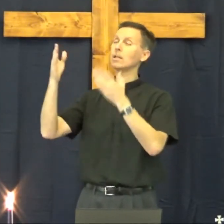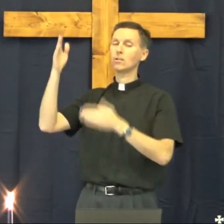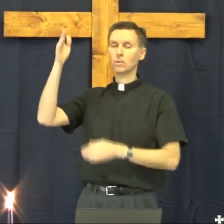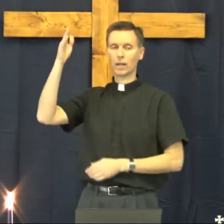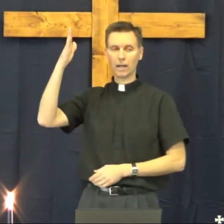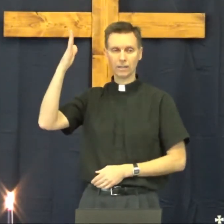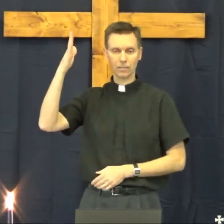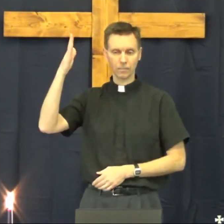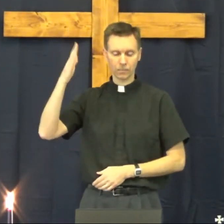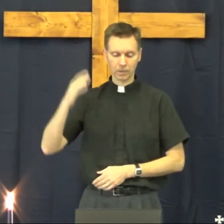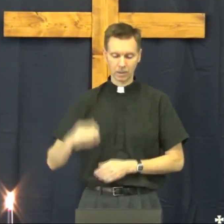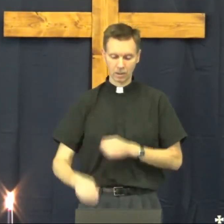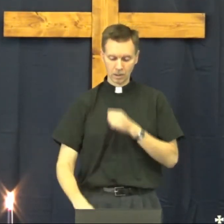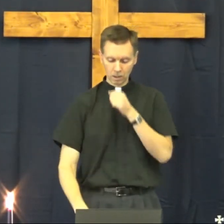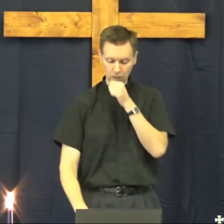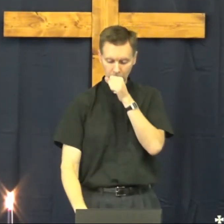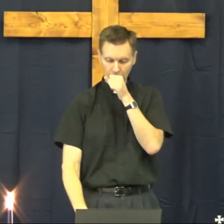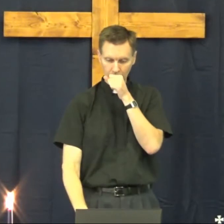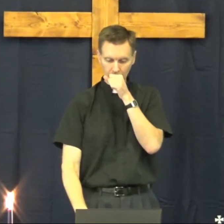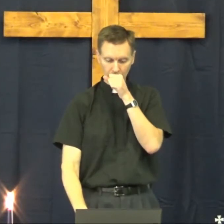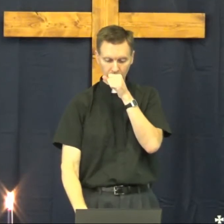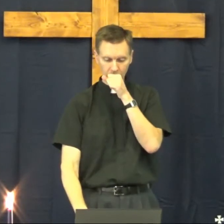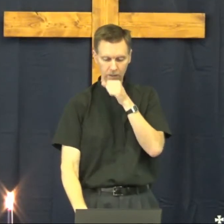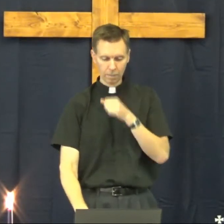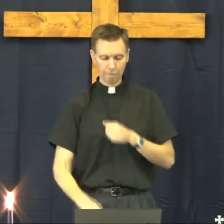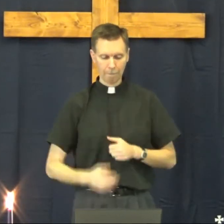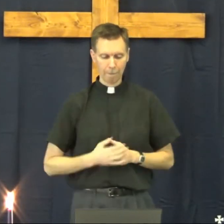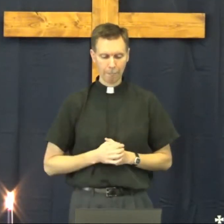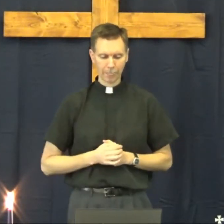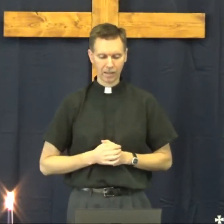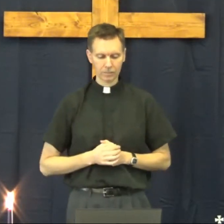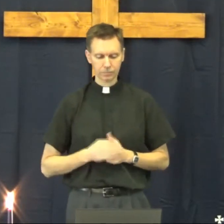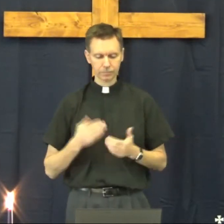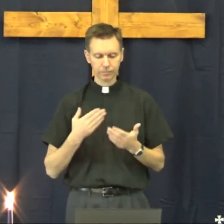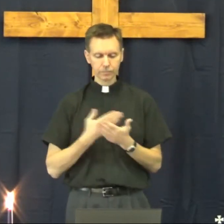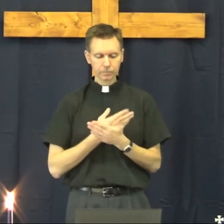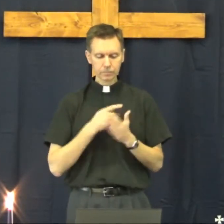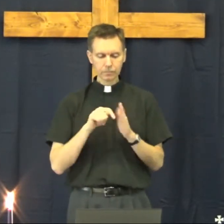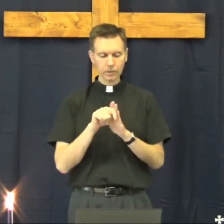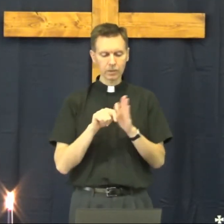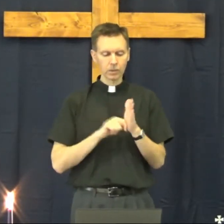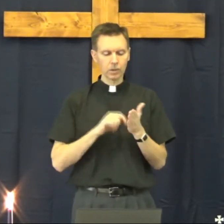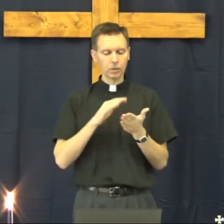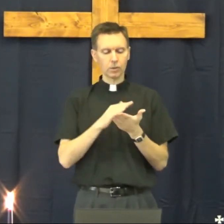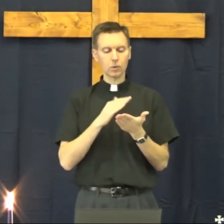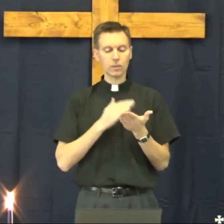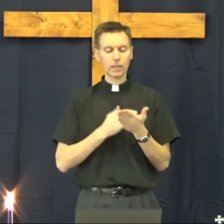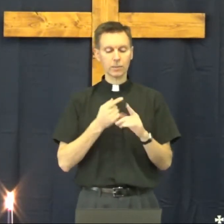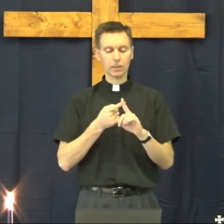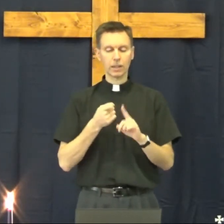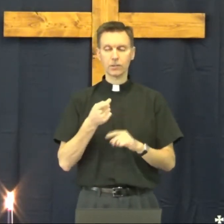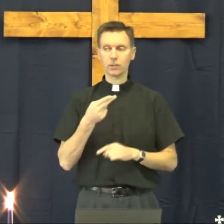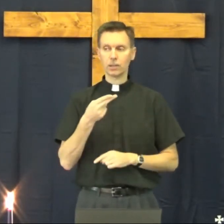to God. New Testament lesson is